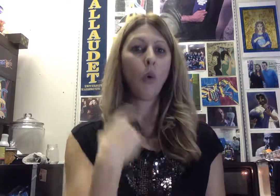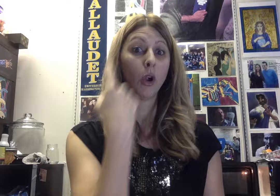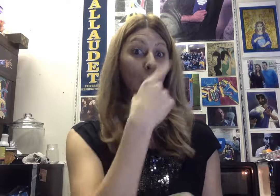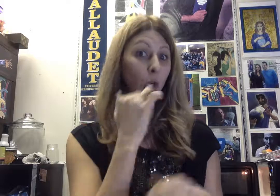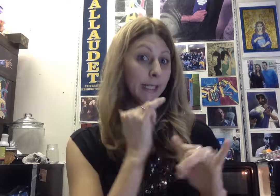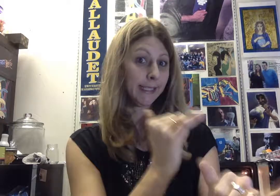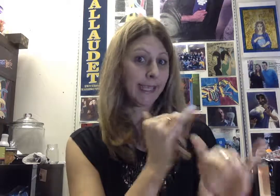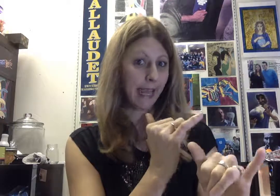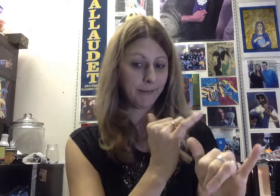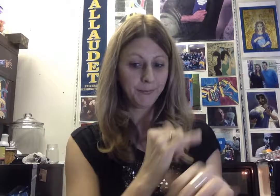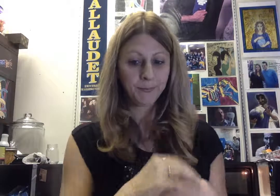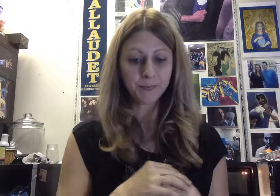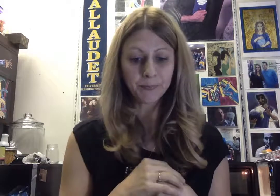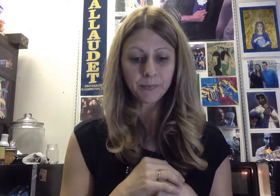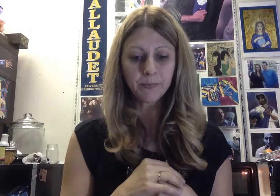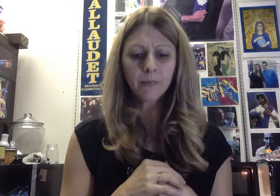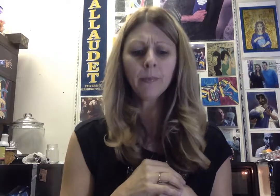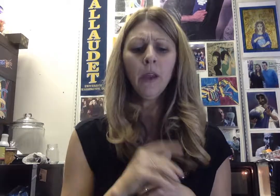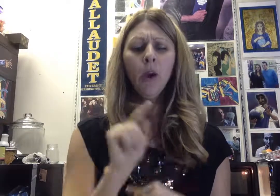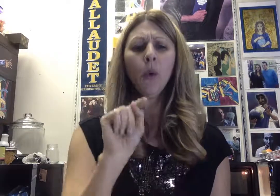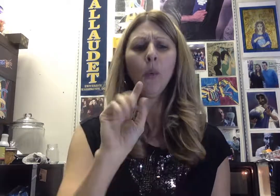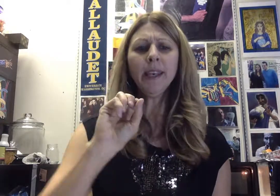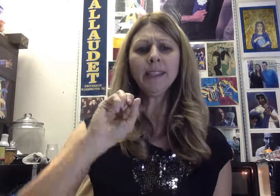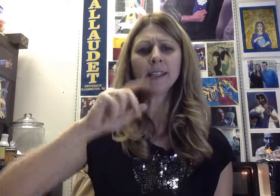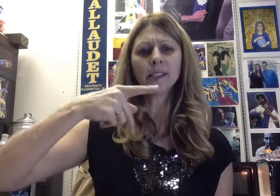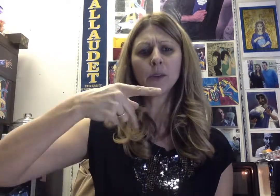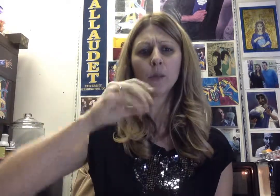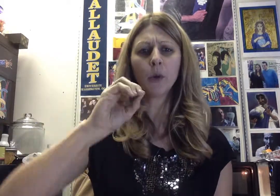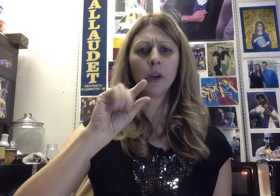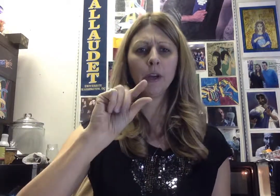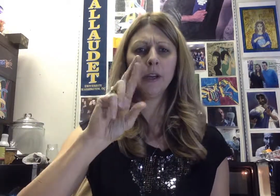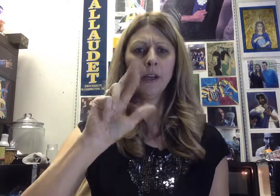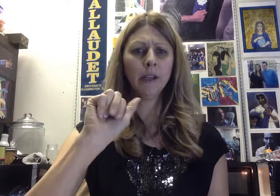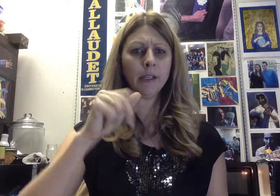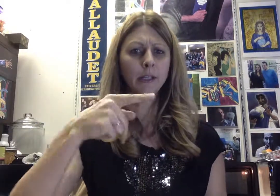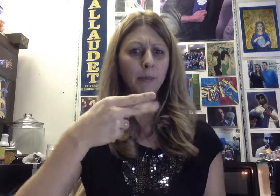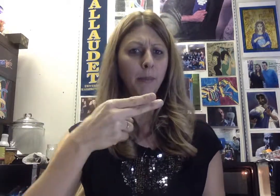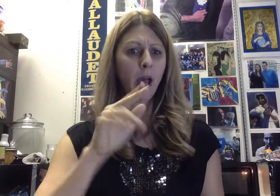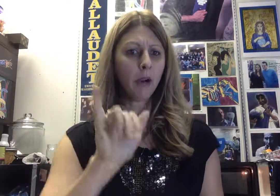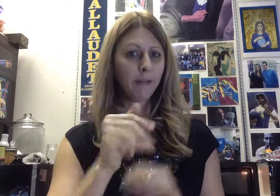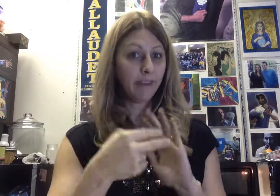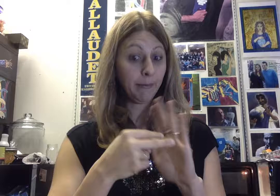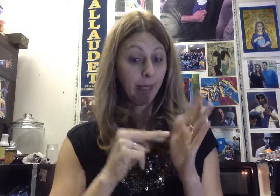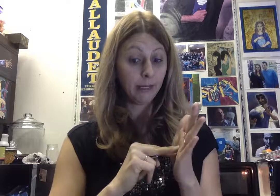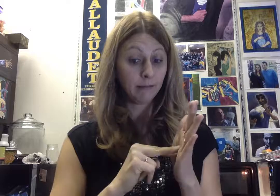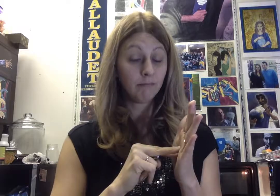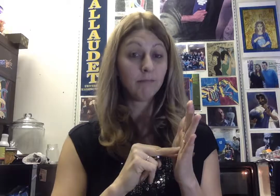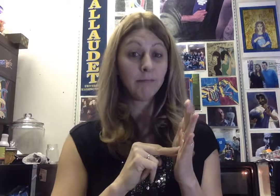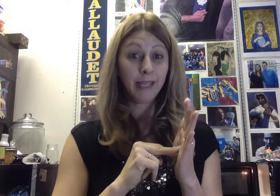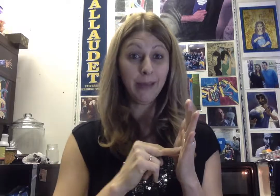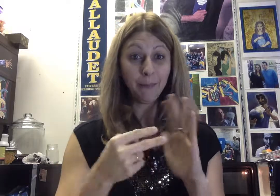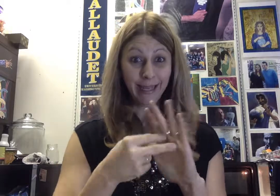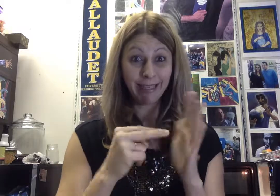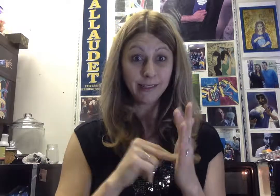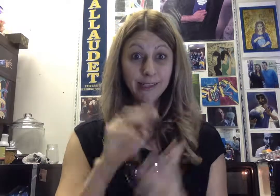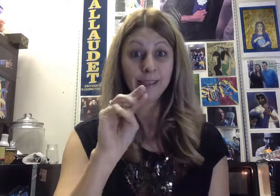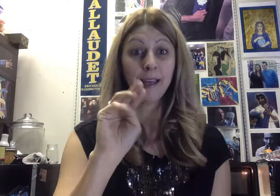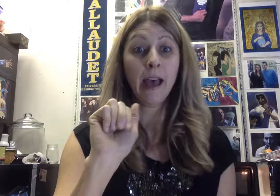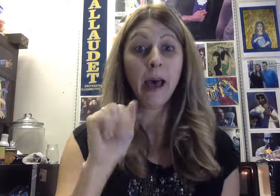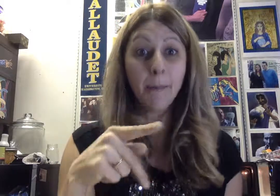or look same. What does the word topography mean? It means a